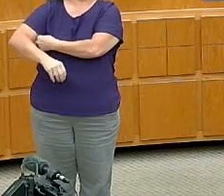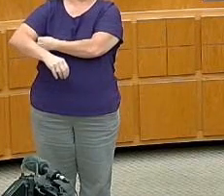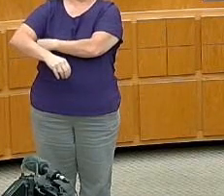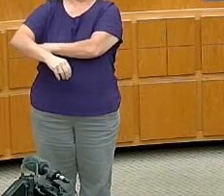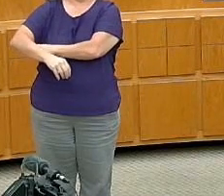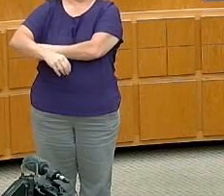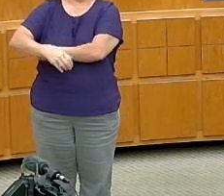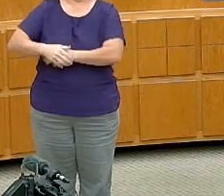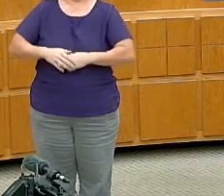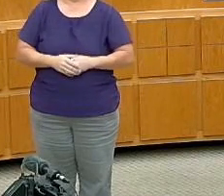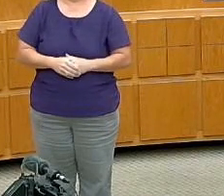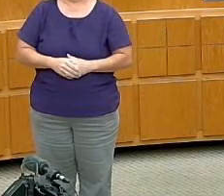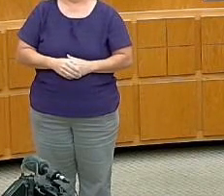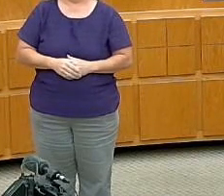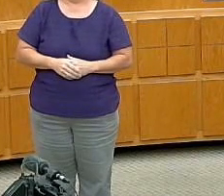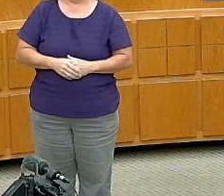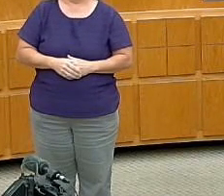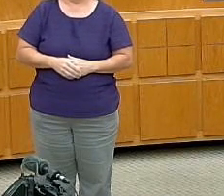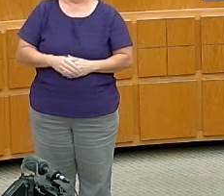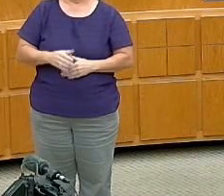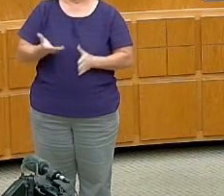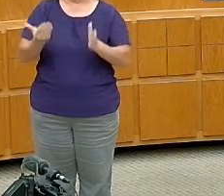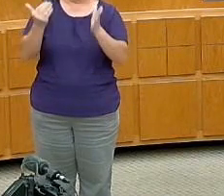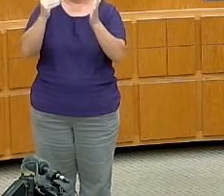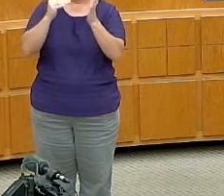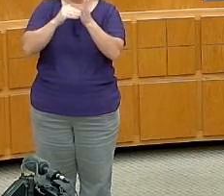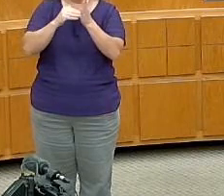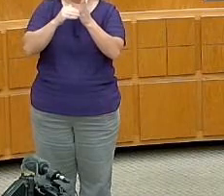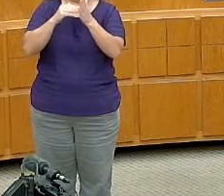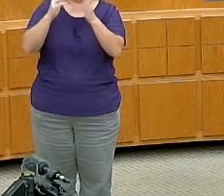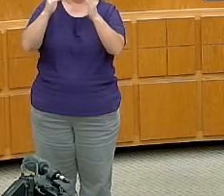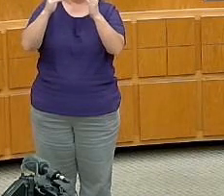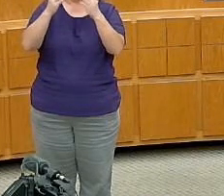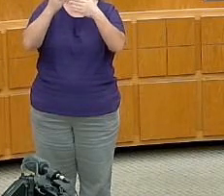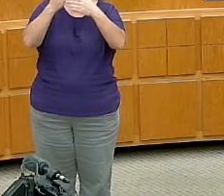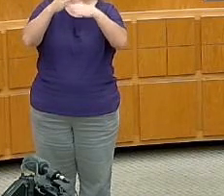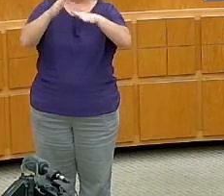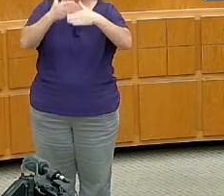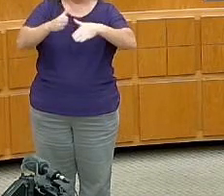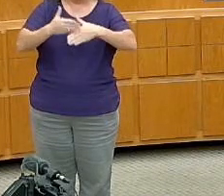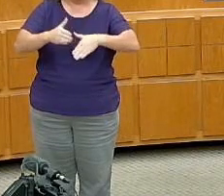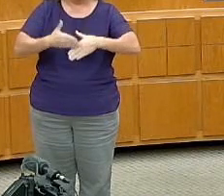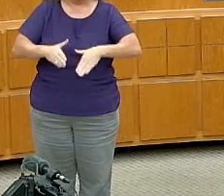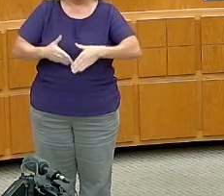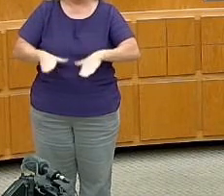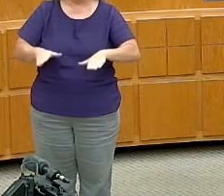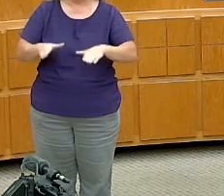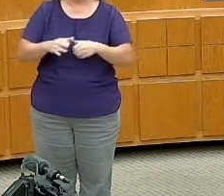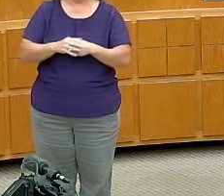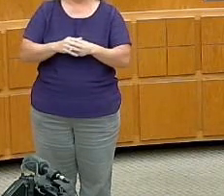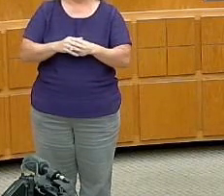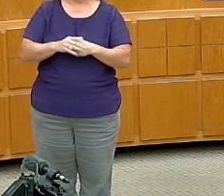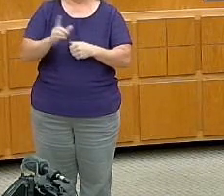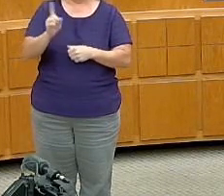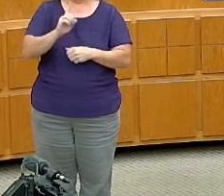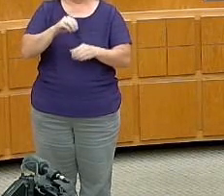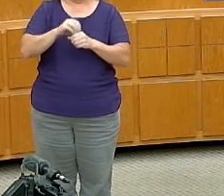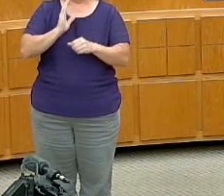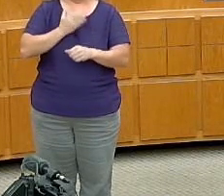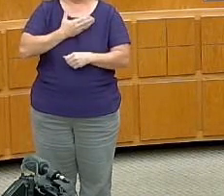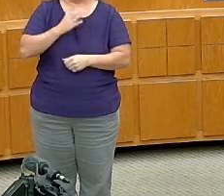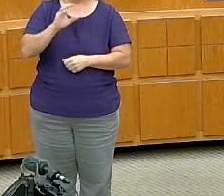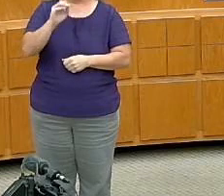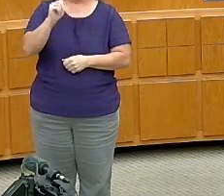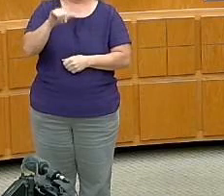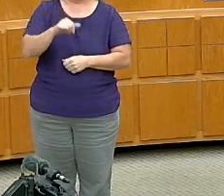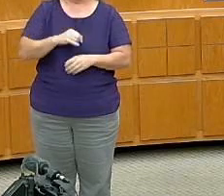So in total, just a breakdown again of the of where are these cases within our county. There's a few cities in our county. So